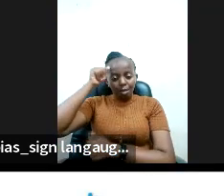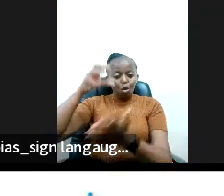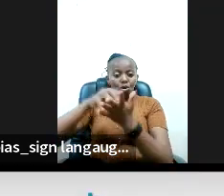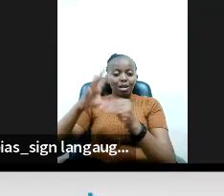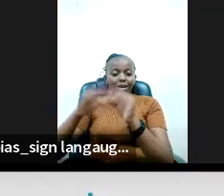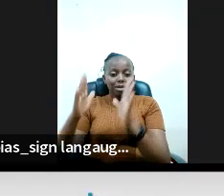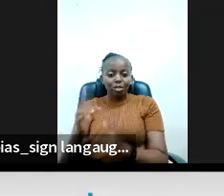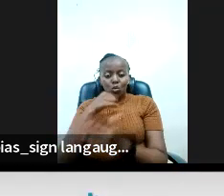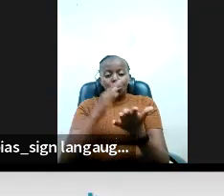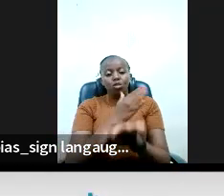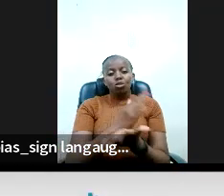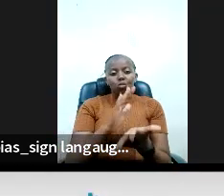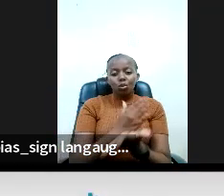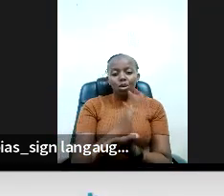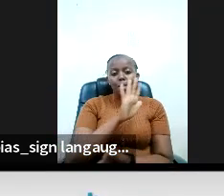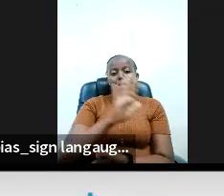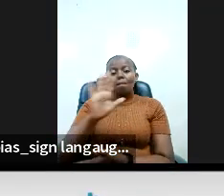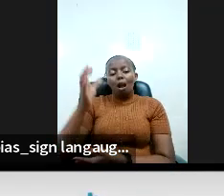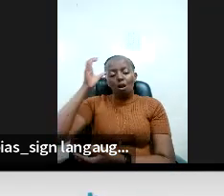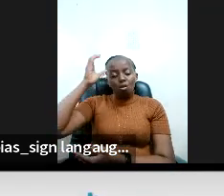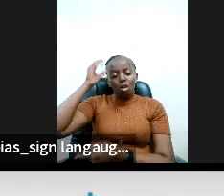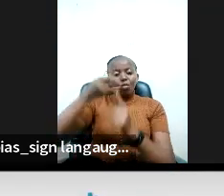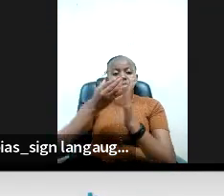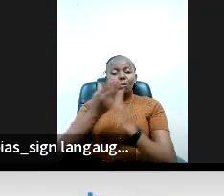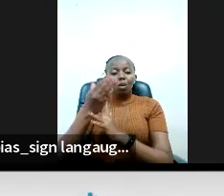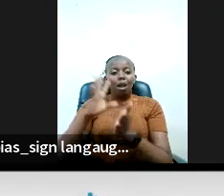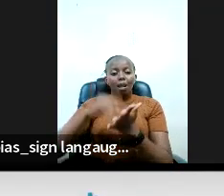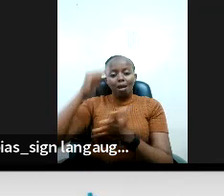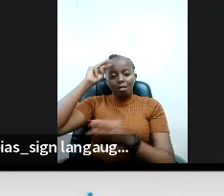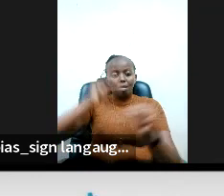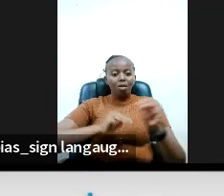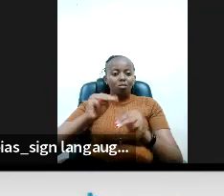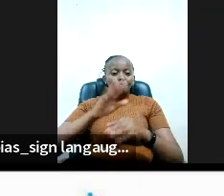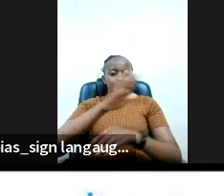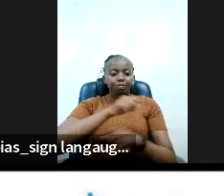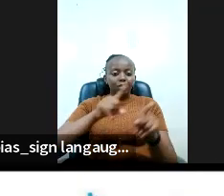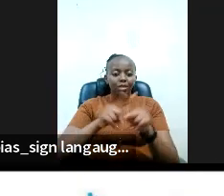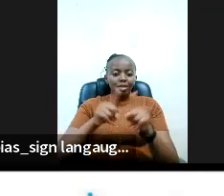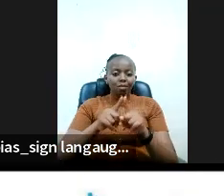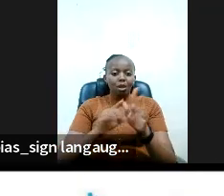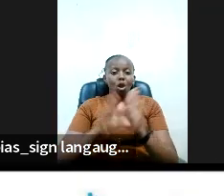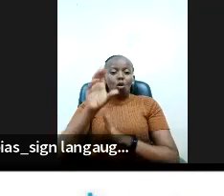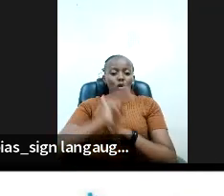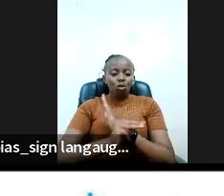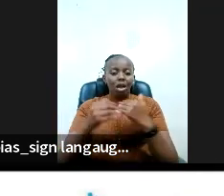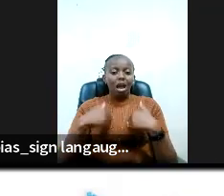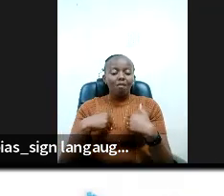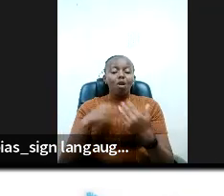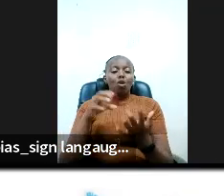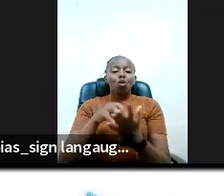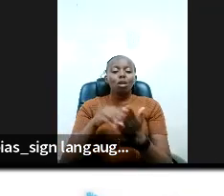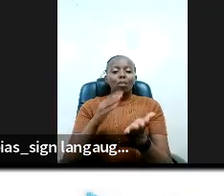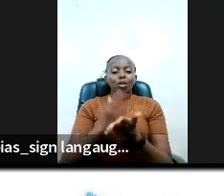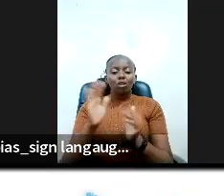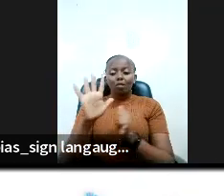who distribute their content through our learning management platform. Our cost structures goes toward content production at